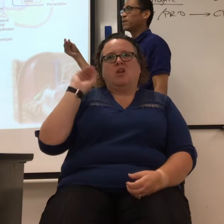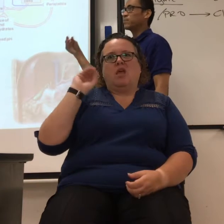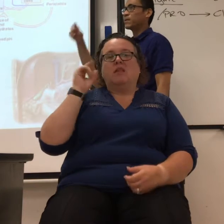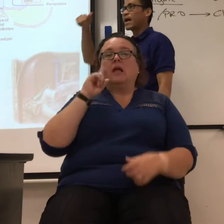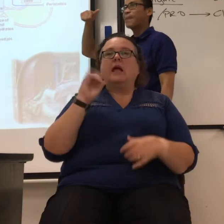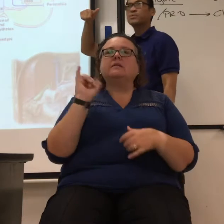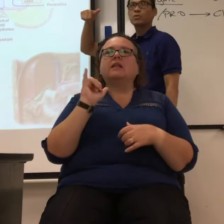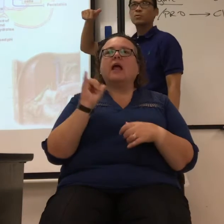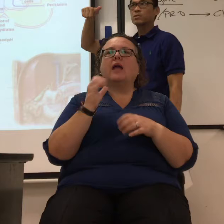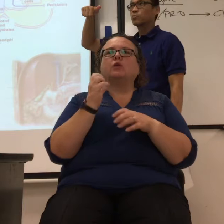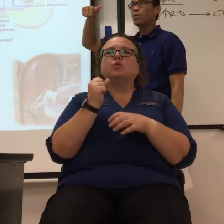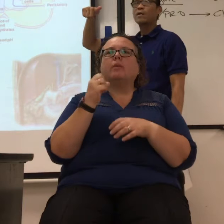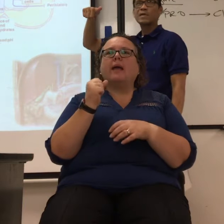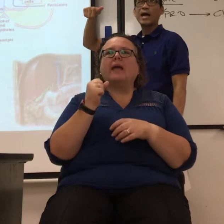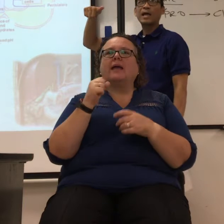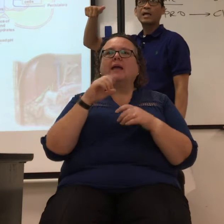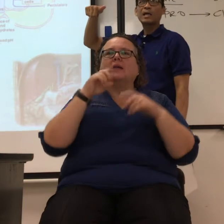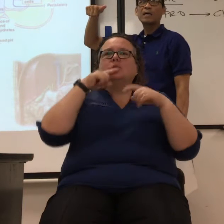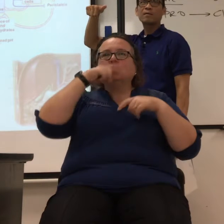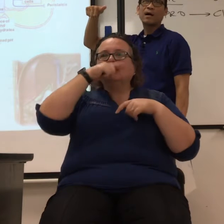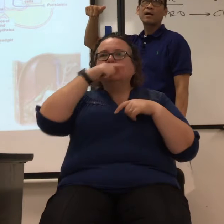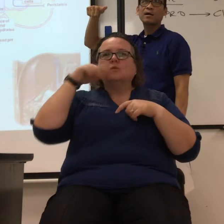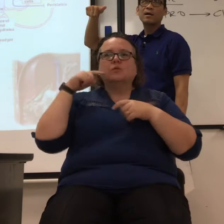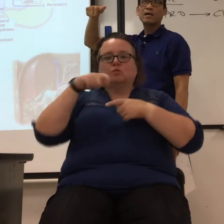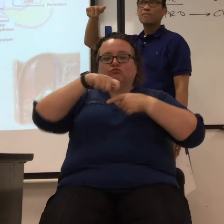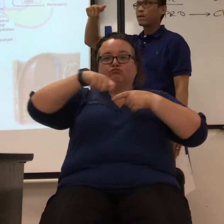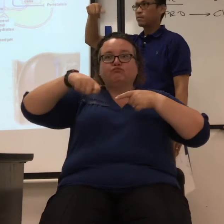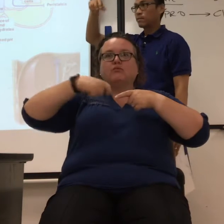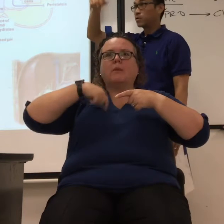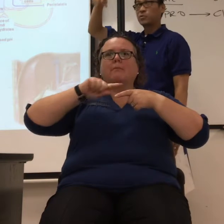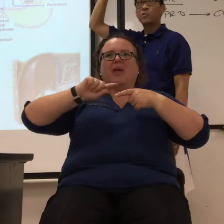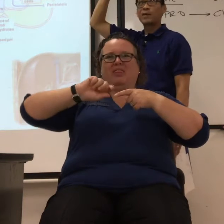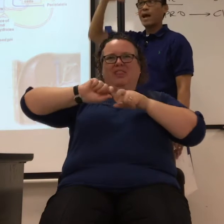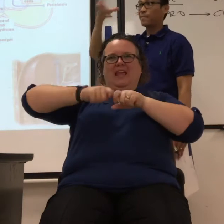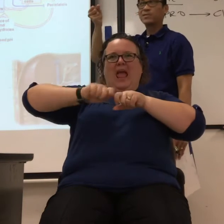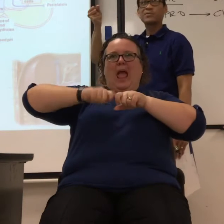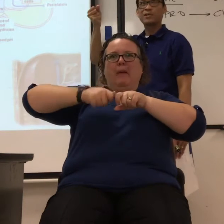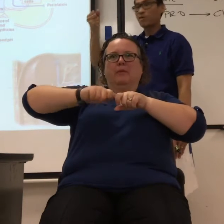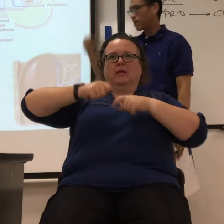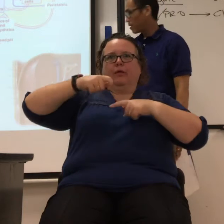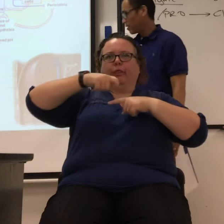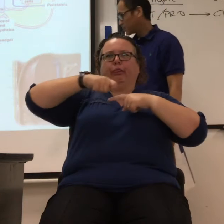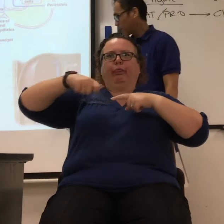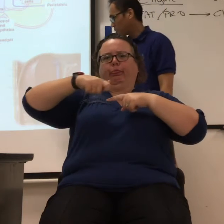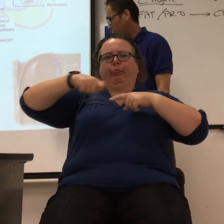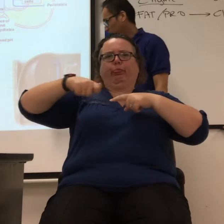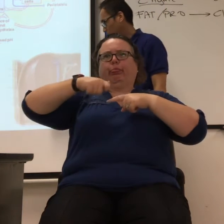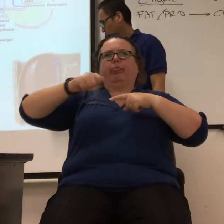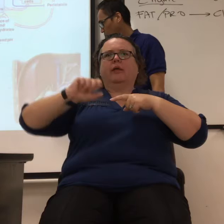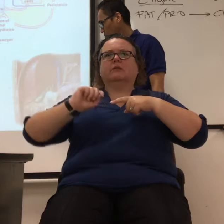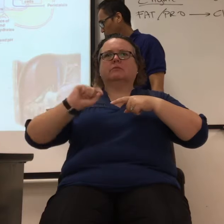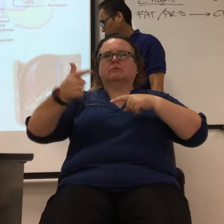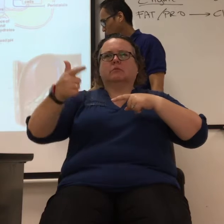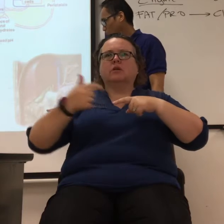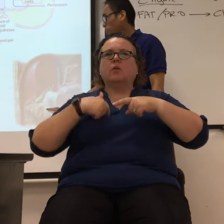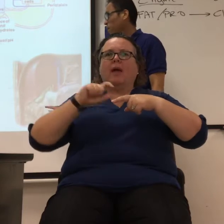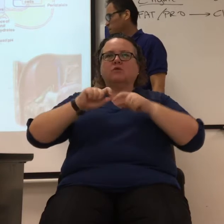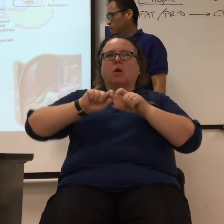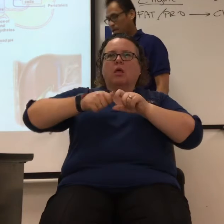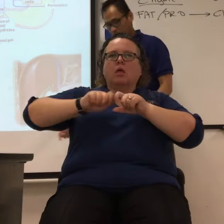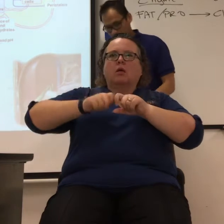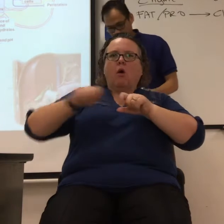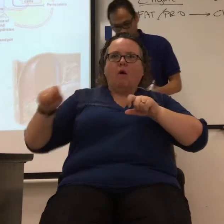of toothpaste, but the cap's still screwed on tight, okay? And like unscrew the cap and squeeze, right? It's kind of like what you have to do.